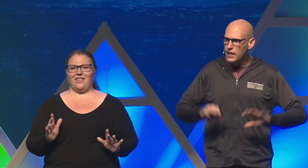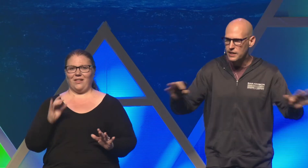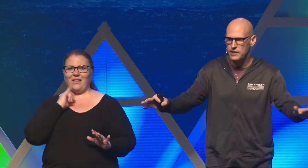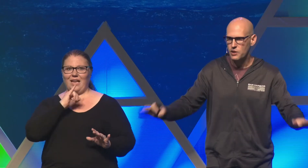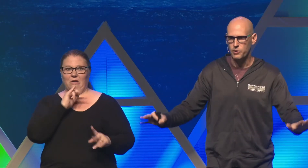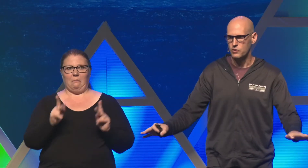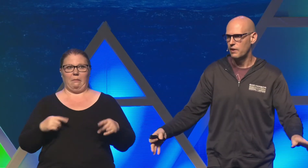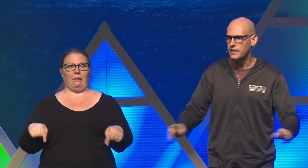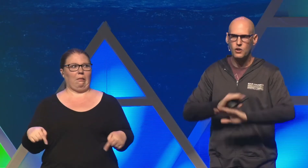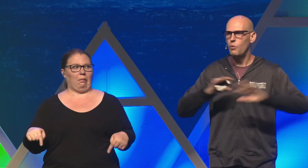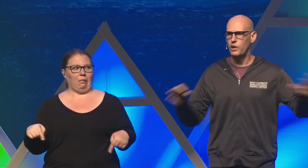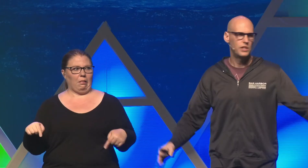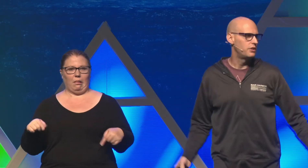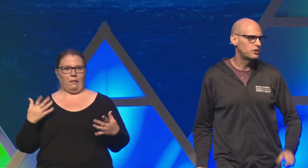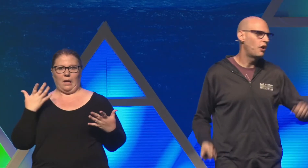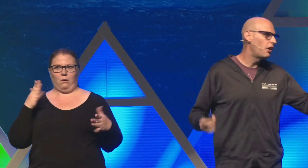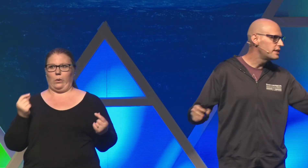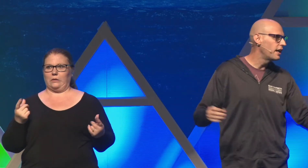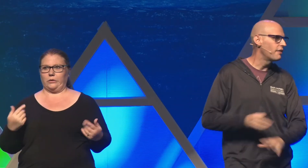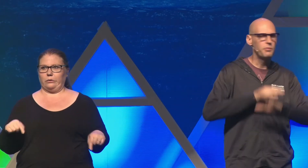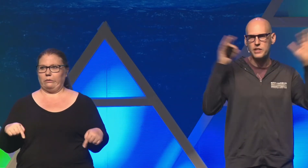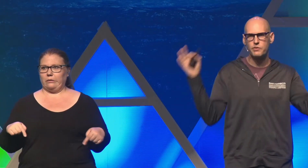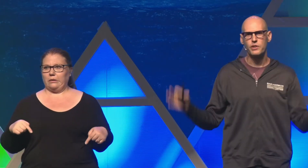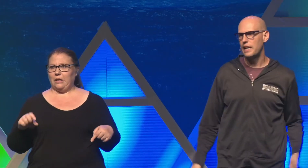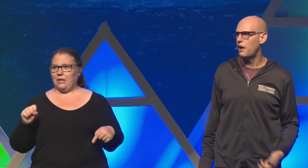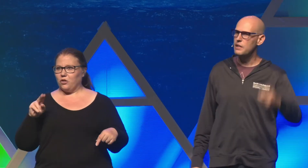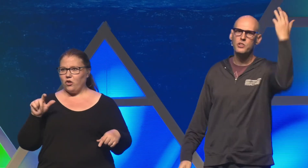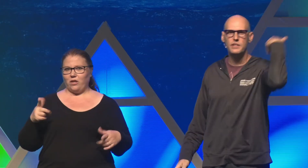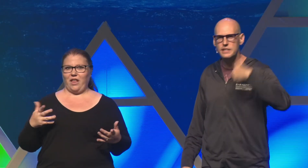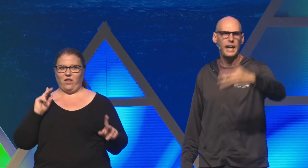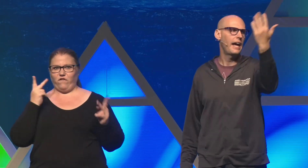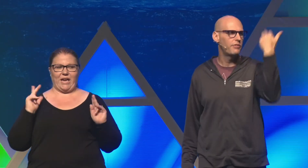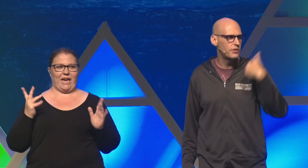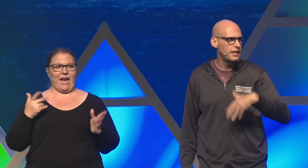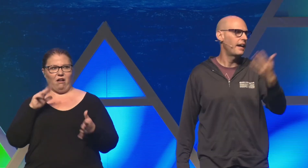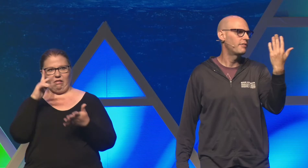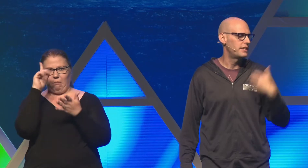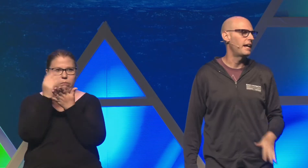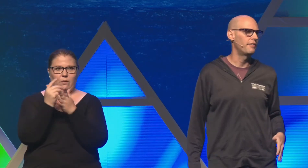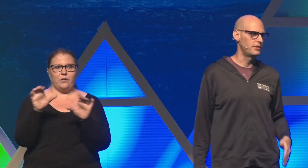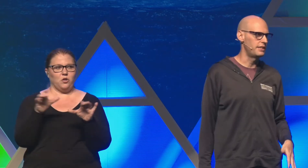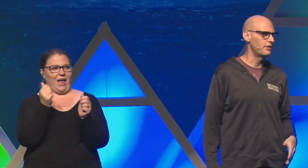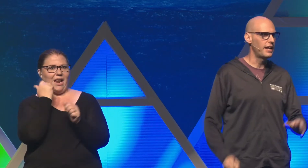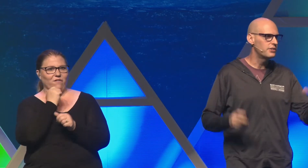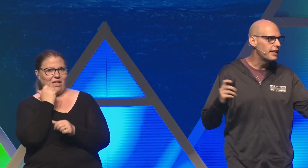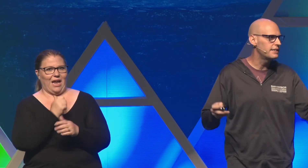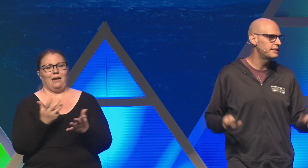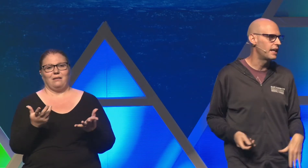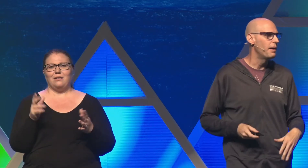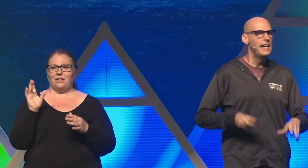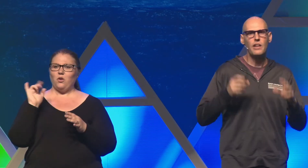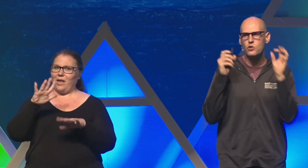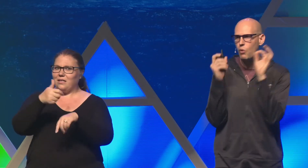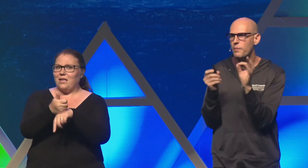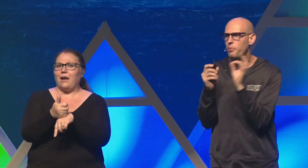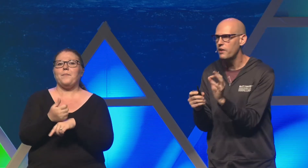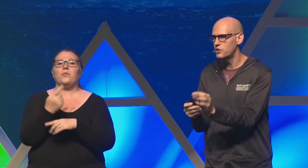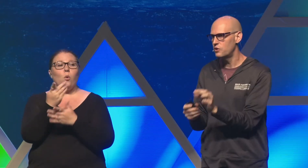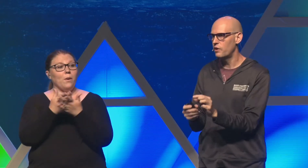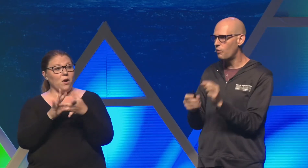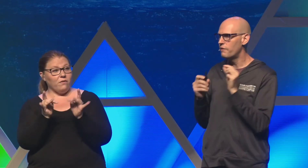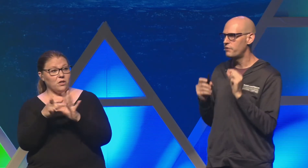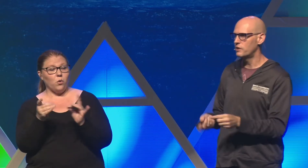are shaking in their boots, right? They don't know what to do. Saul's there. Everybody's freaking out. And he would do this day after day after day after day, okay? So that's the setup. Now, there's one